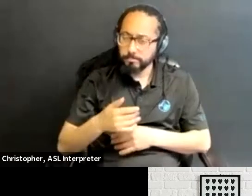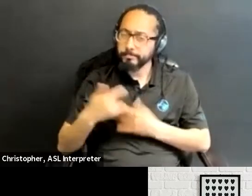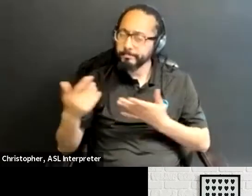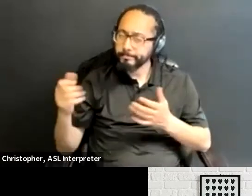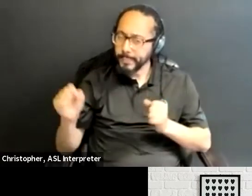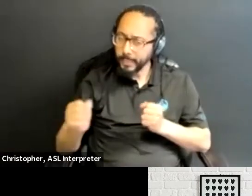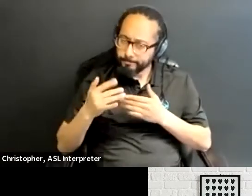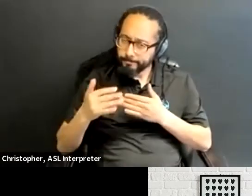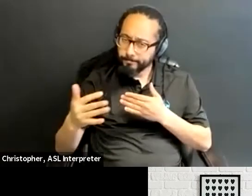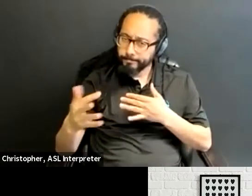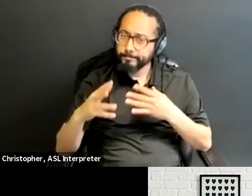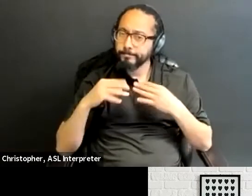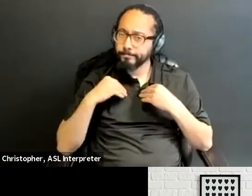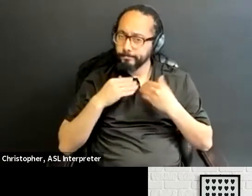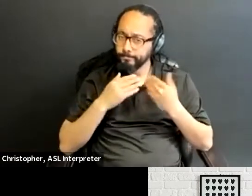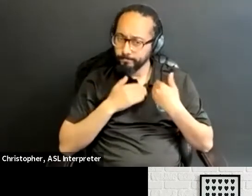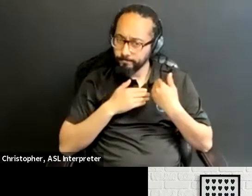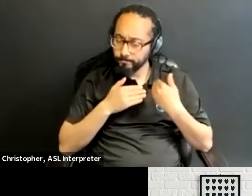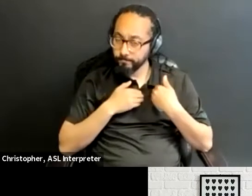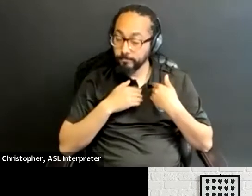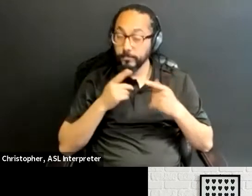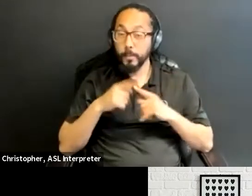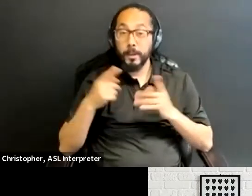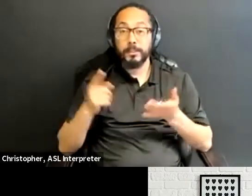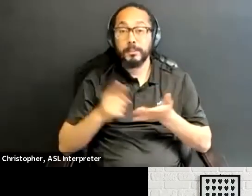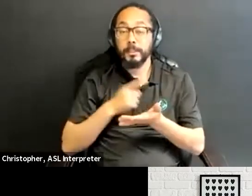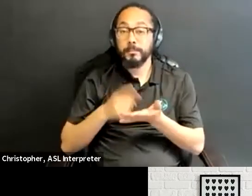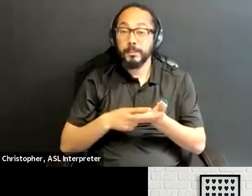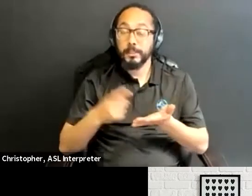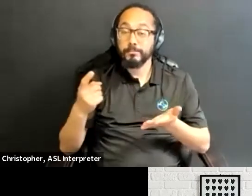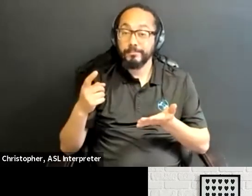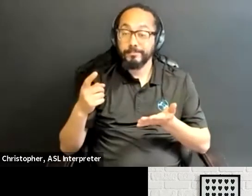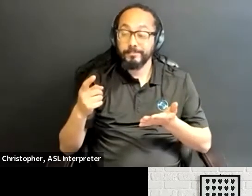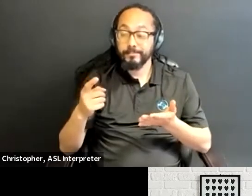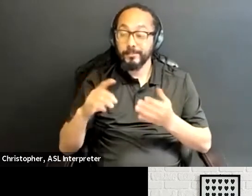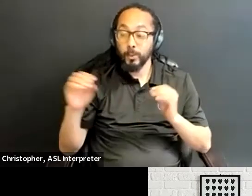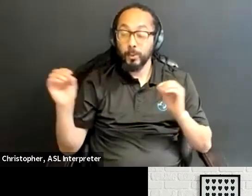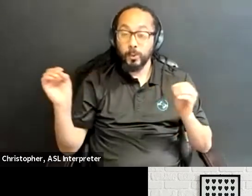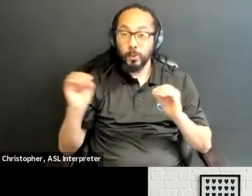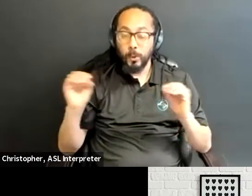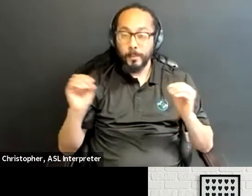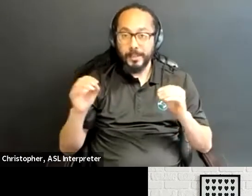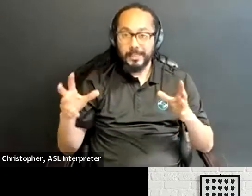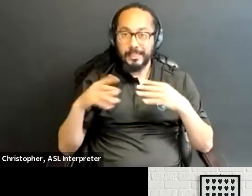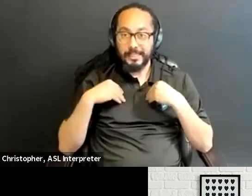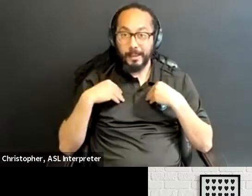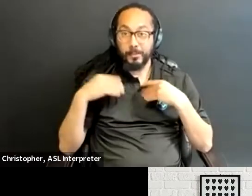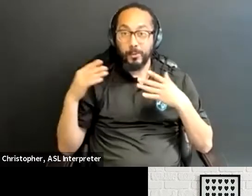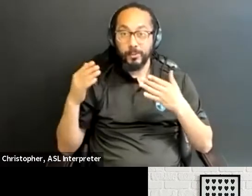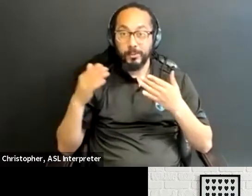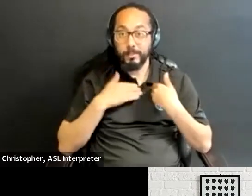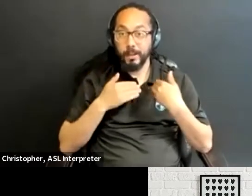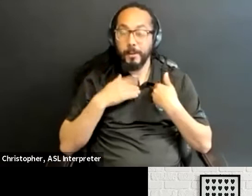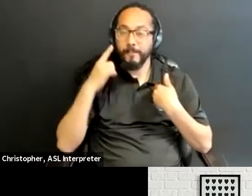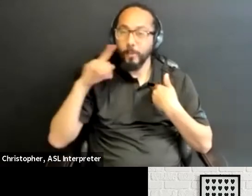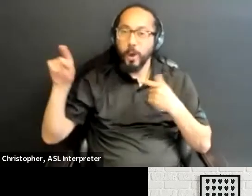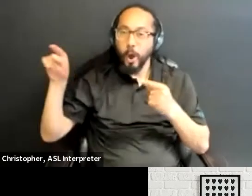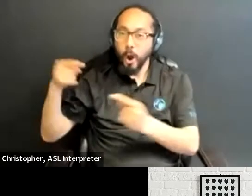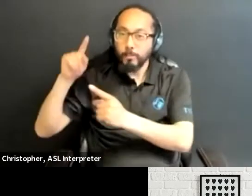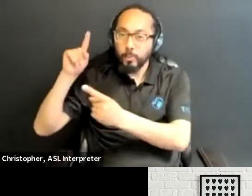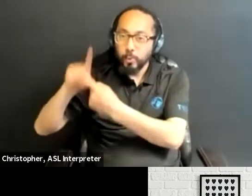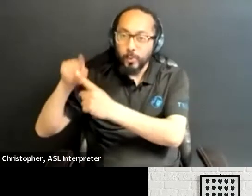that many times no one has taken responsibility for the harms that have been done to them in their lives. And that's where